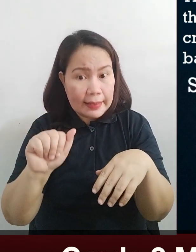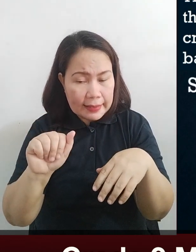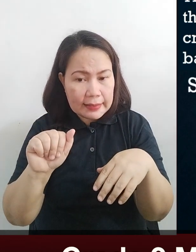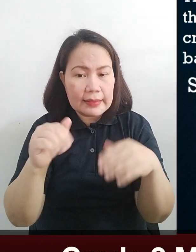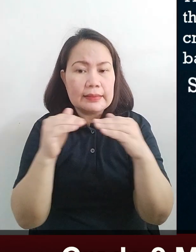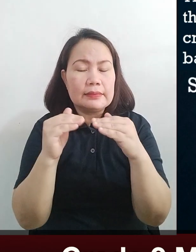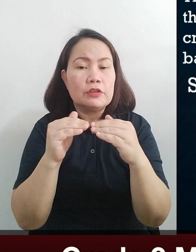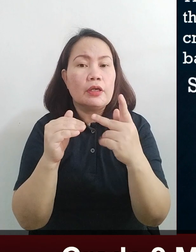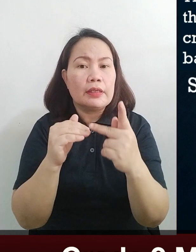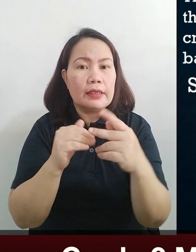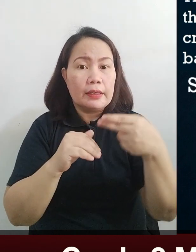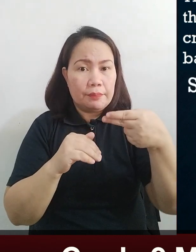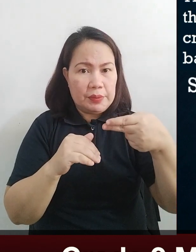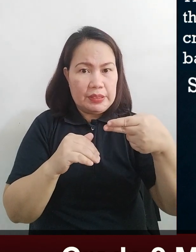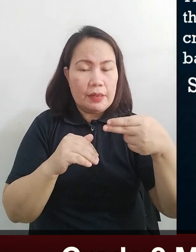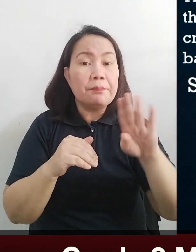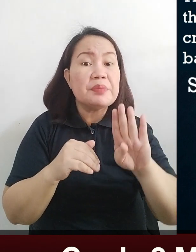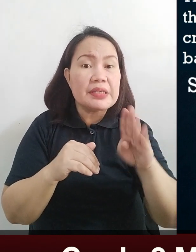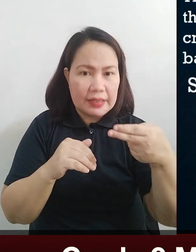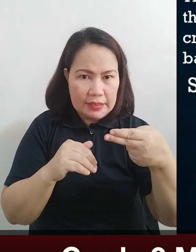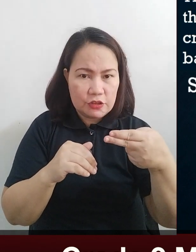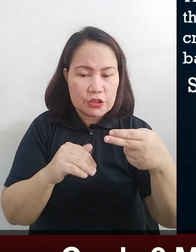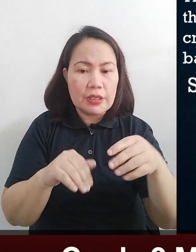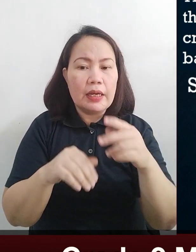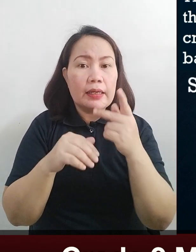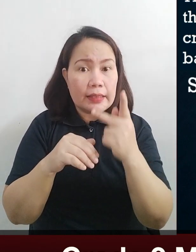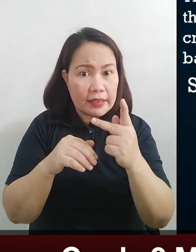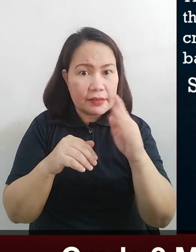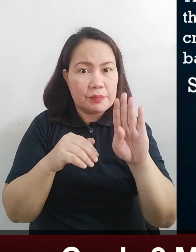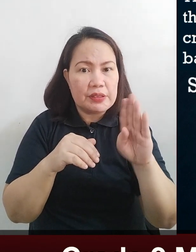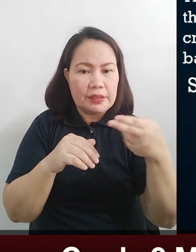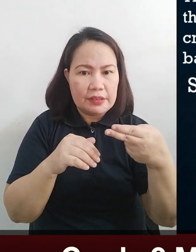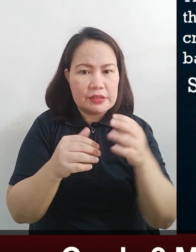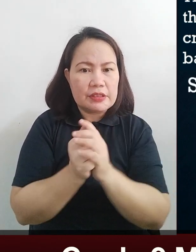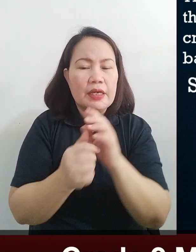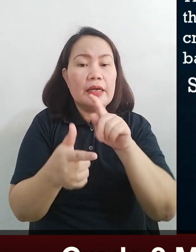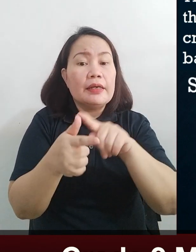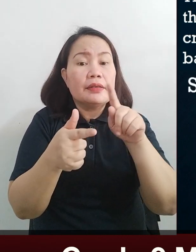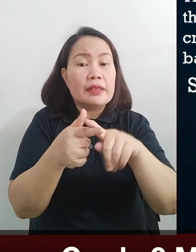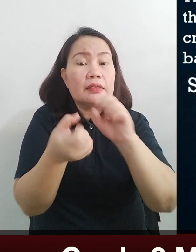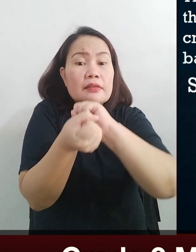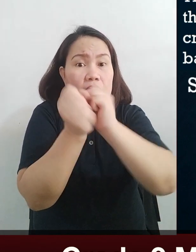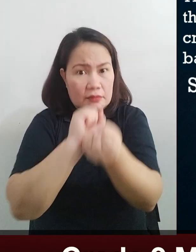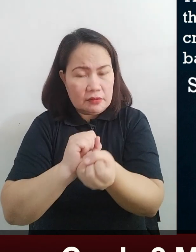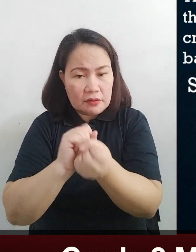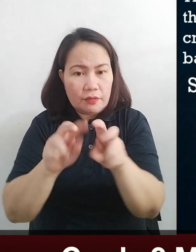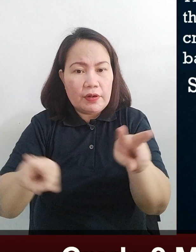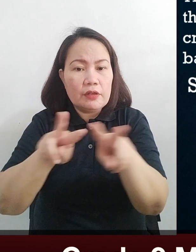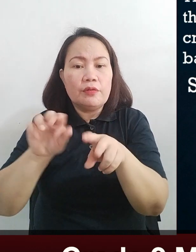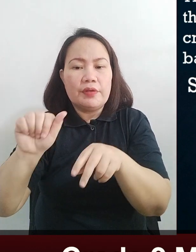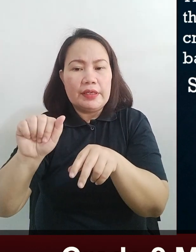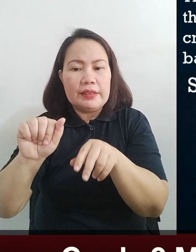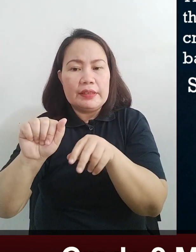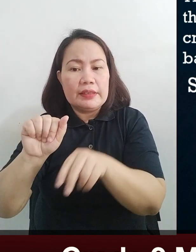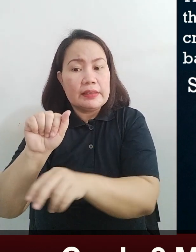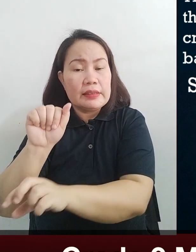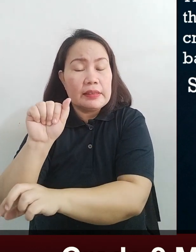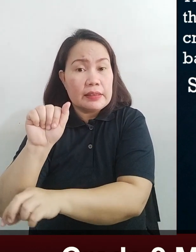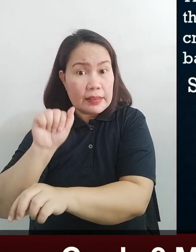is A is equal to KBH. And after that, substitute natin yung value ng A. So,